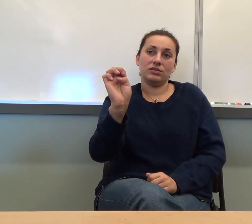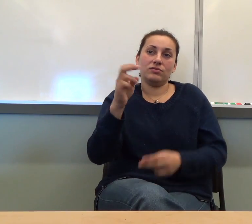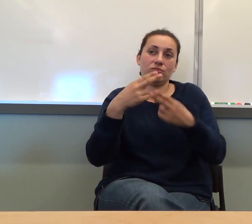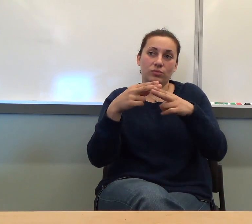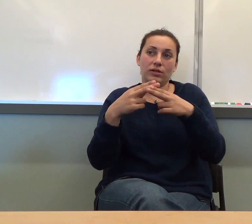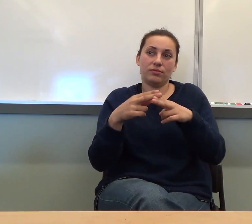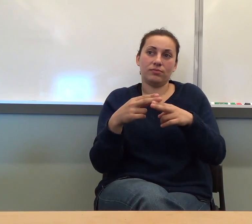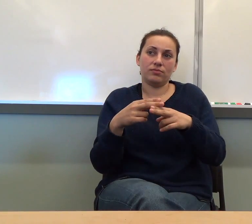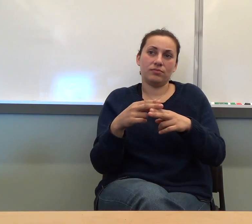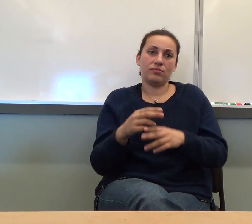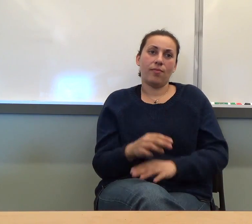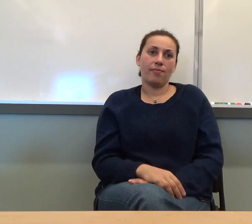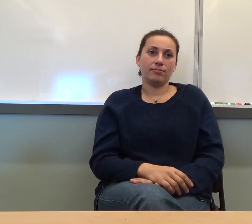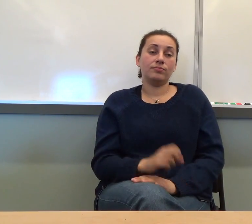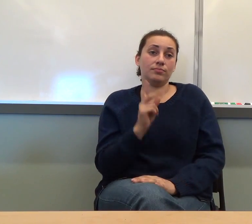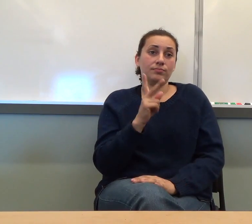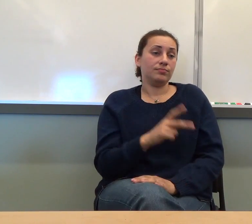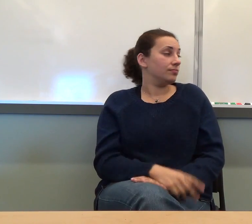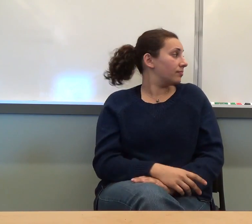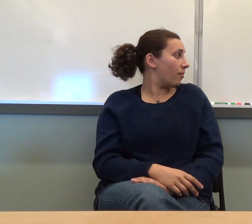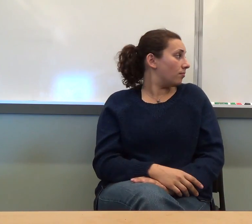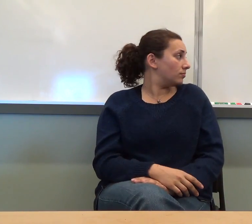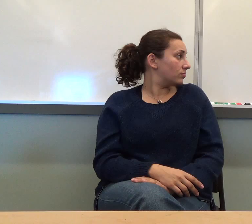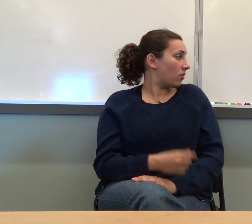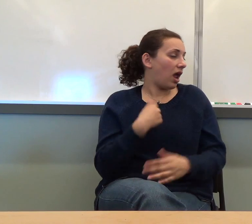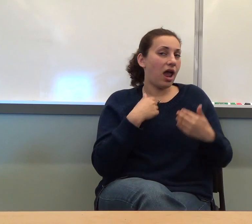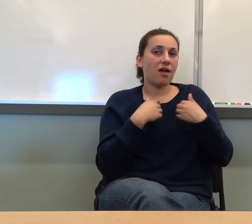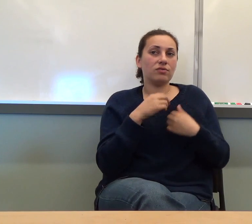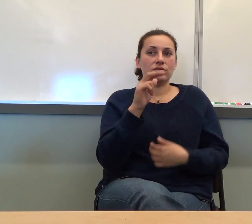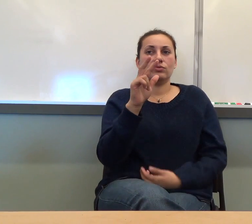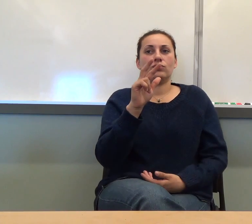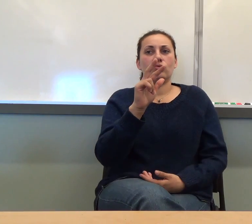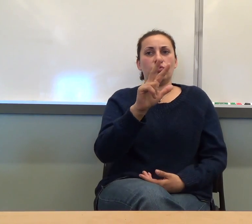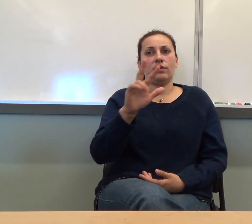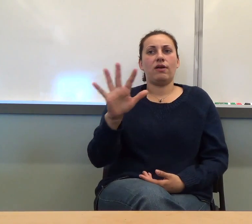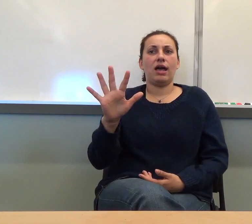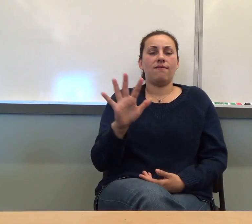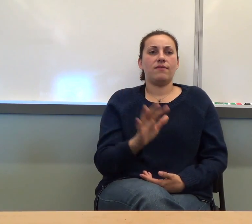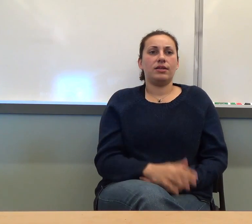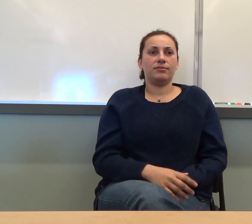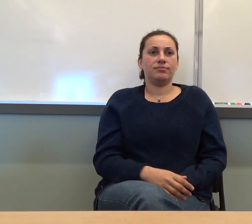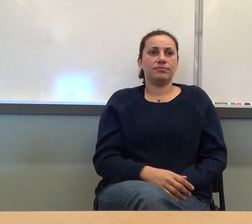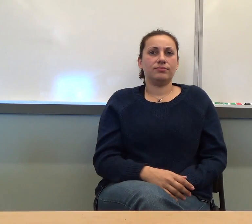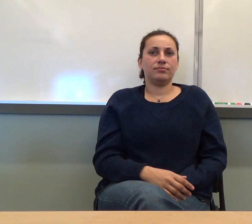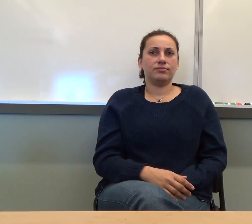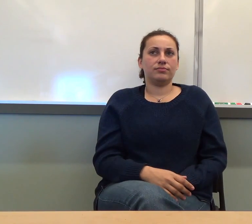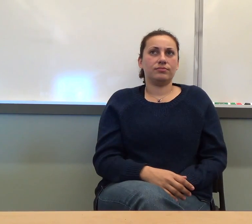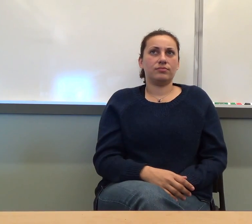or 5.3. I get 3.5. Okay. 0.035.